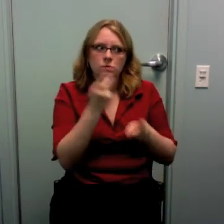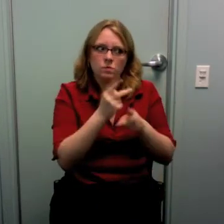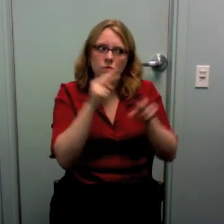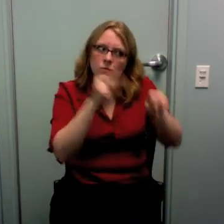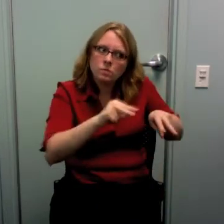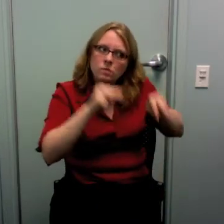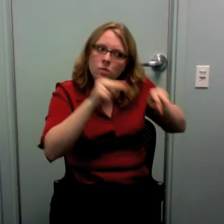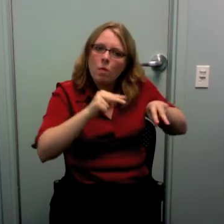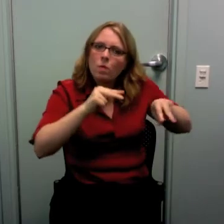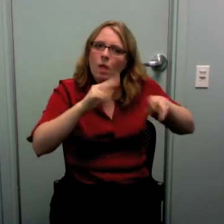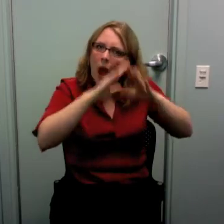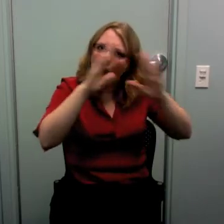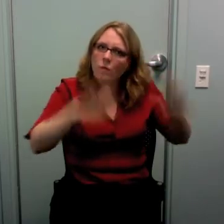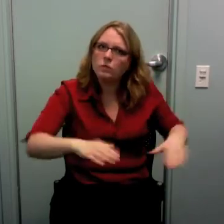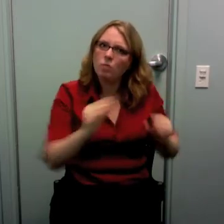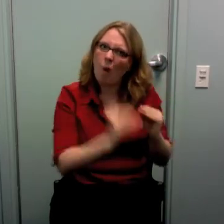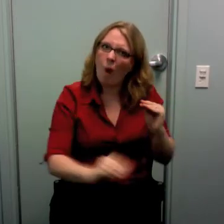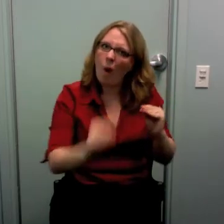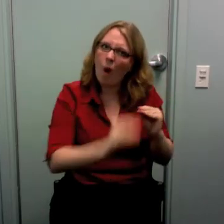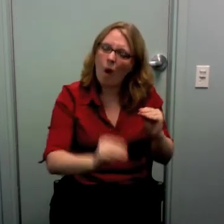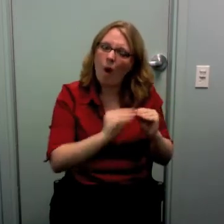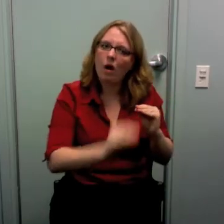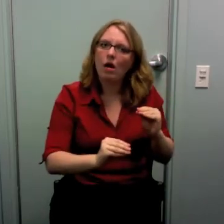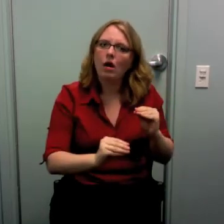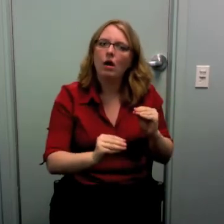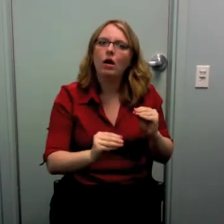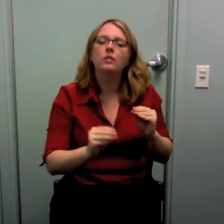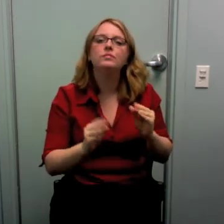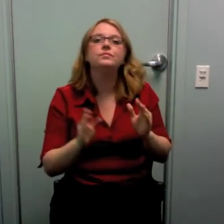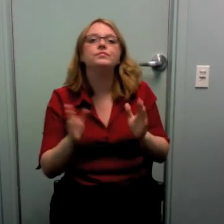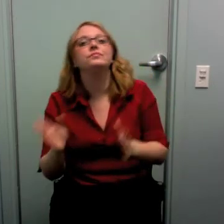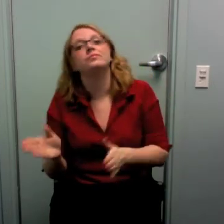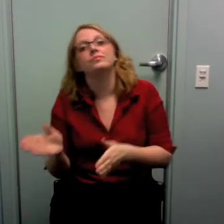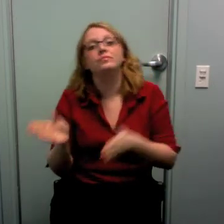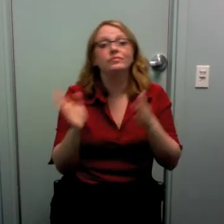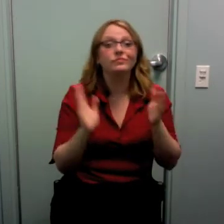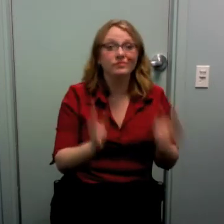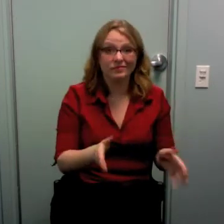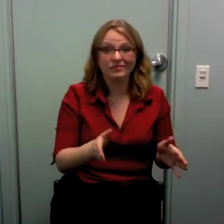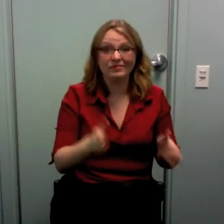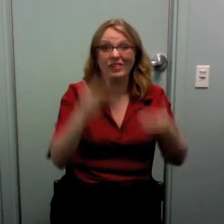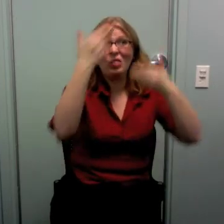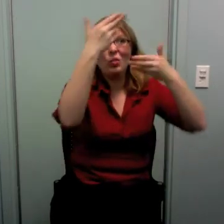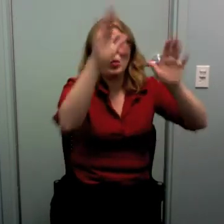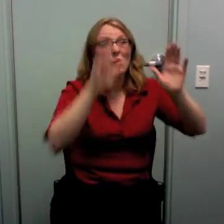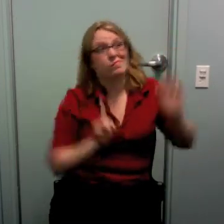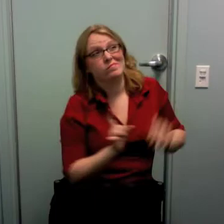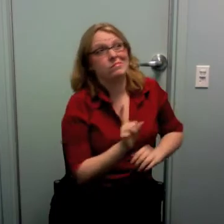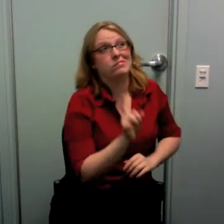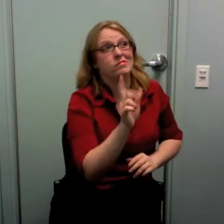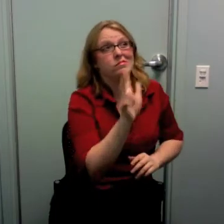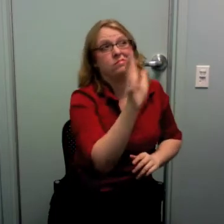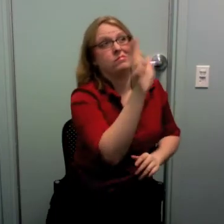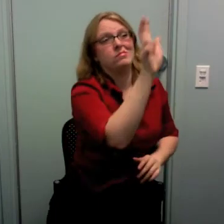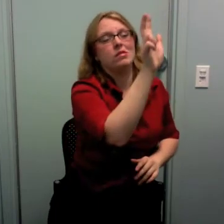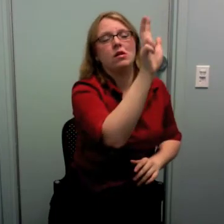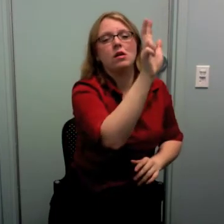Now Goldilocks had pulled the pillow of the great huge bear out of its place. Somebody has been lying in